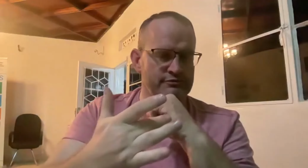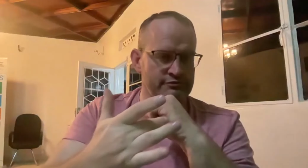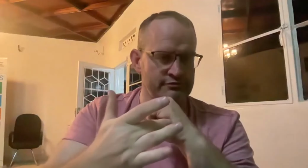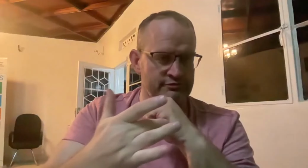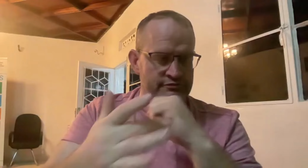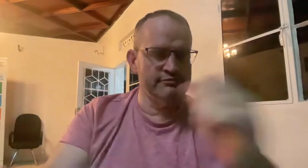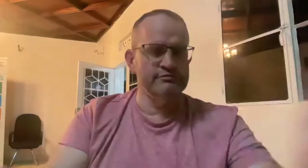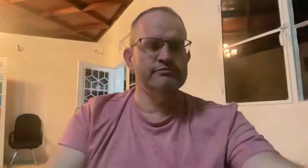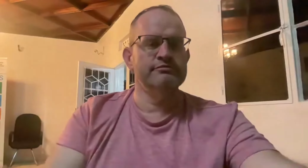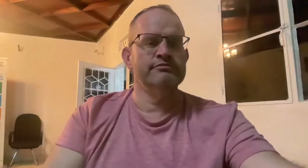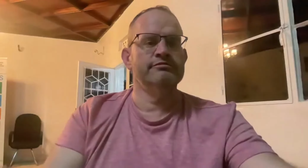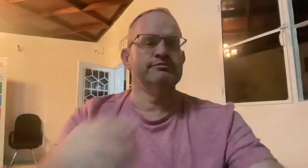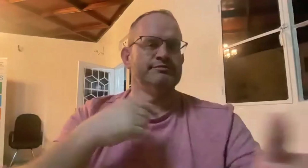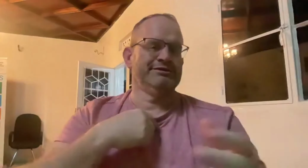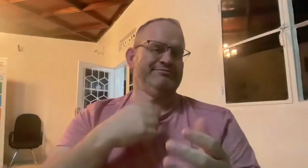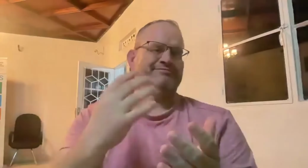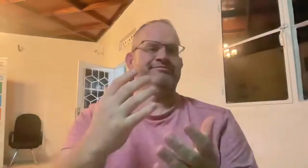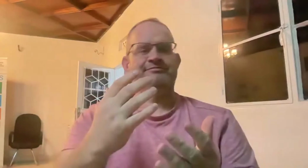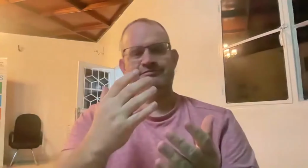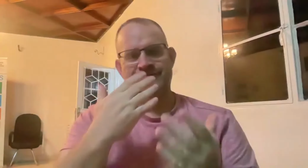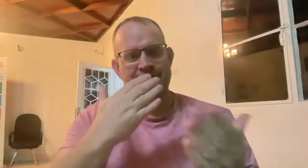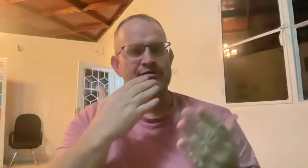professor at the Rochester Institute of Technology.